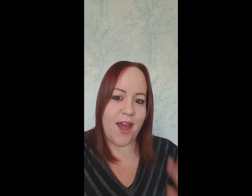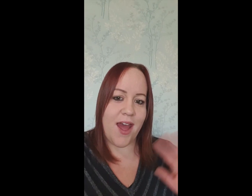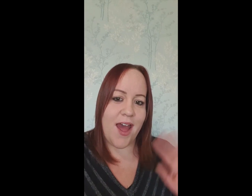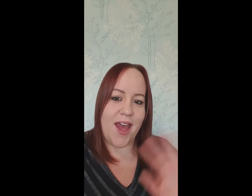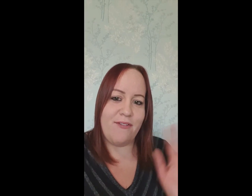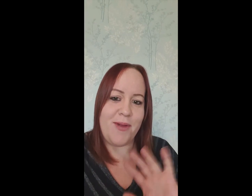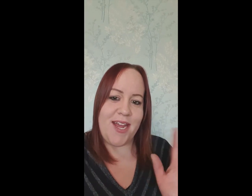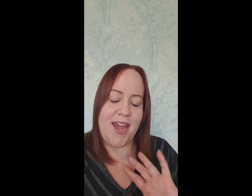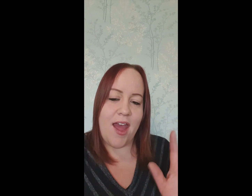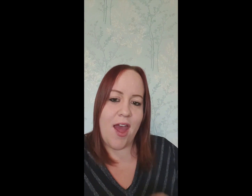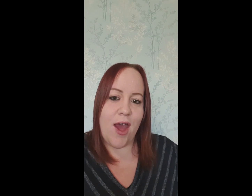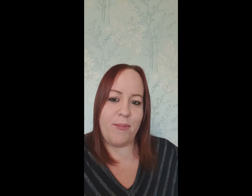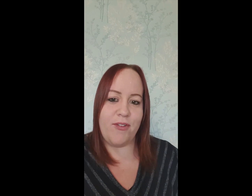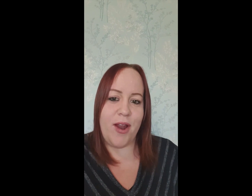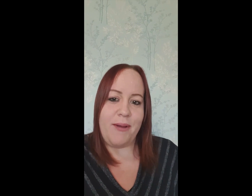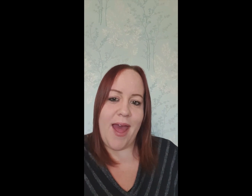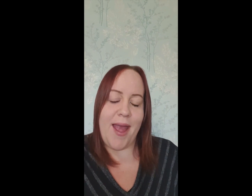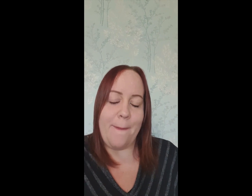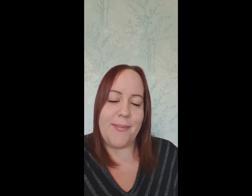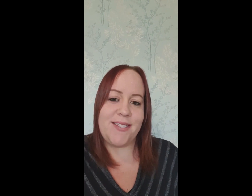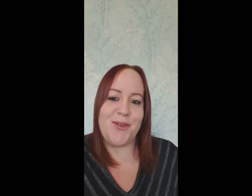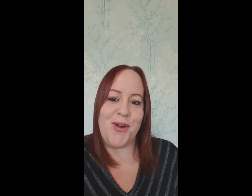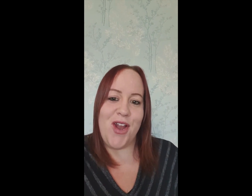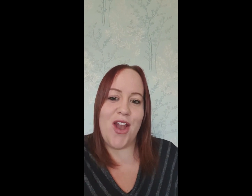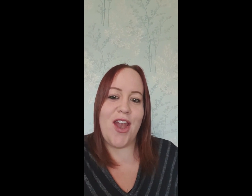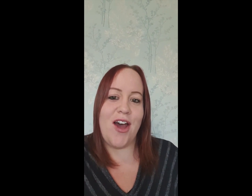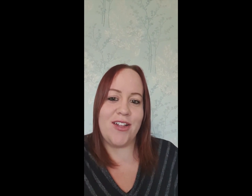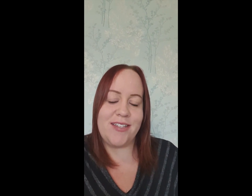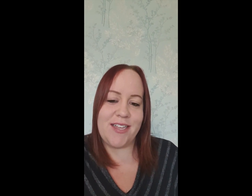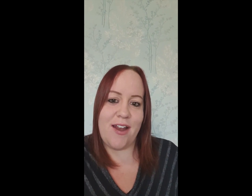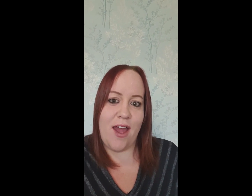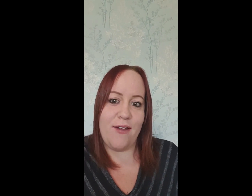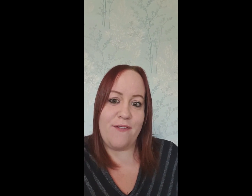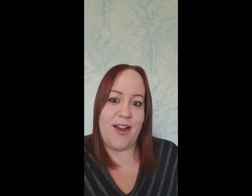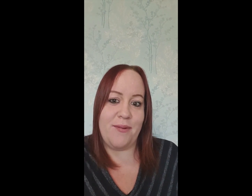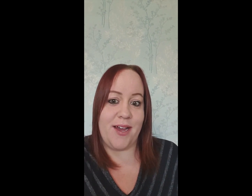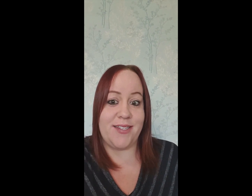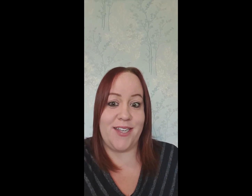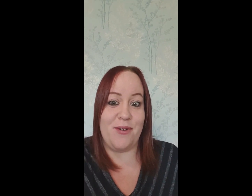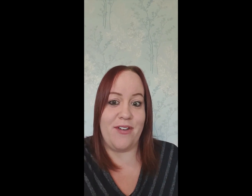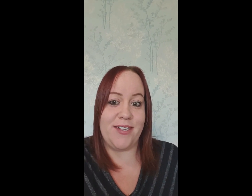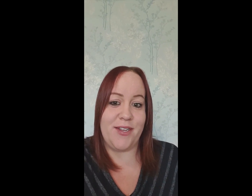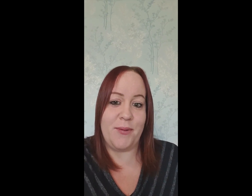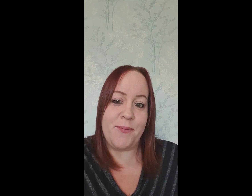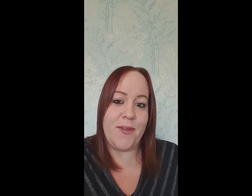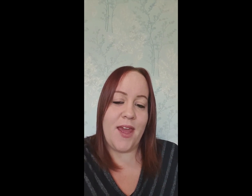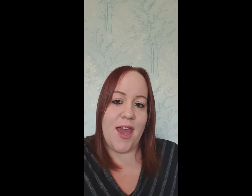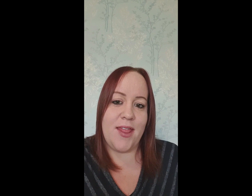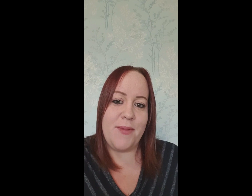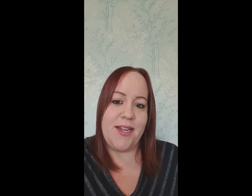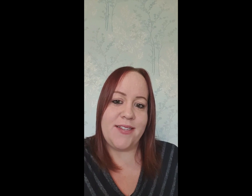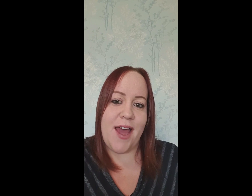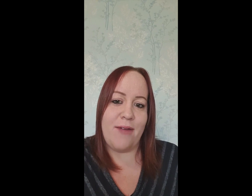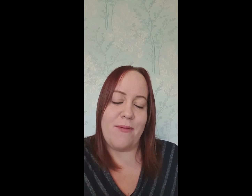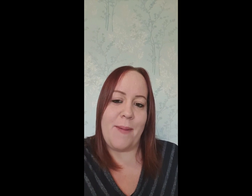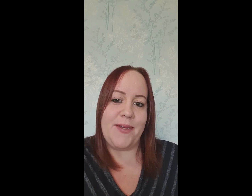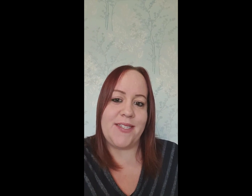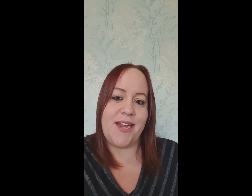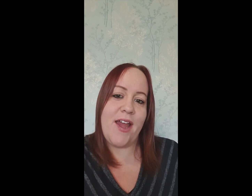Hi everybody, hope you're all okay, missing you all lots, and hopefully we'll get to see you all very soon. In the meantime, remember to stay